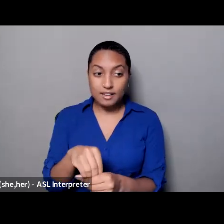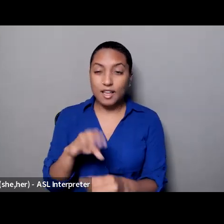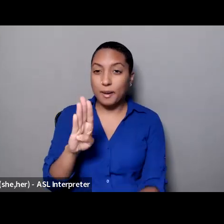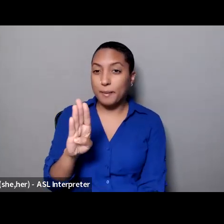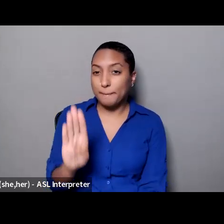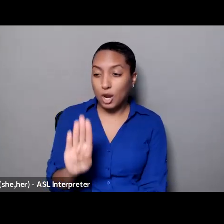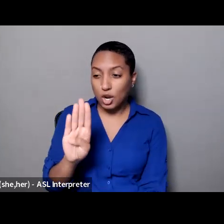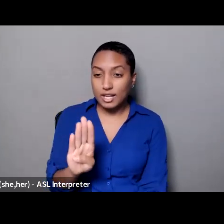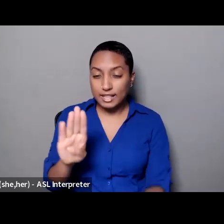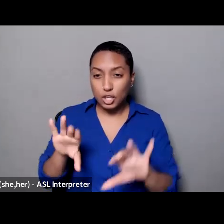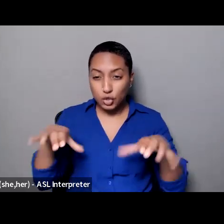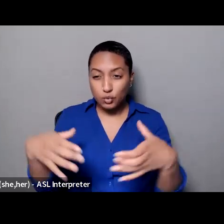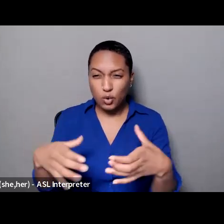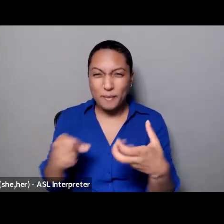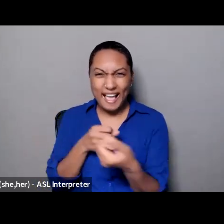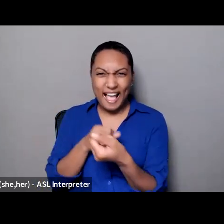activist,